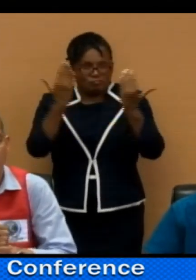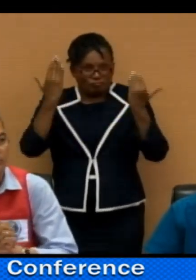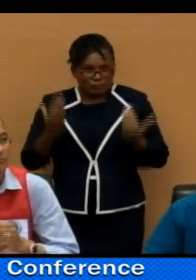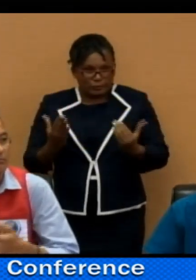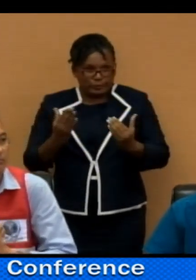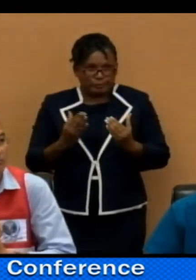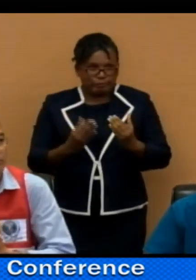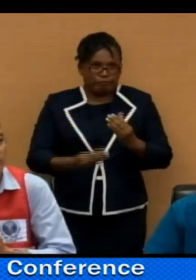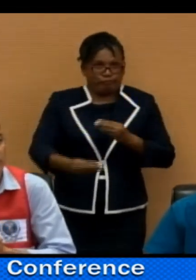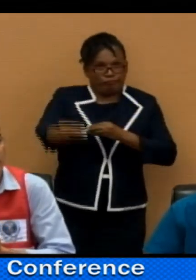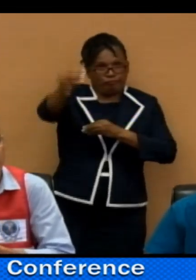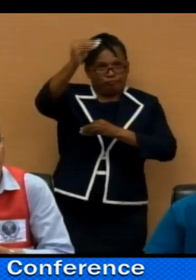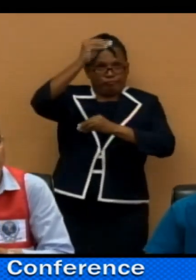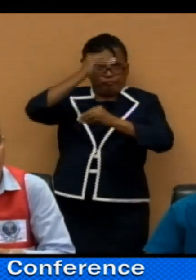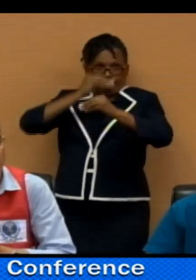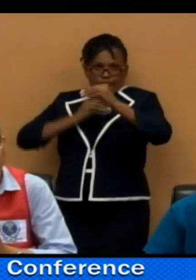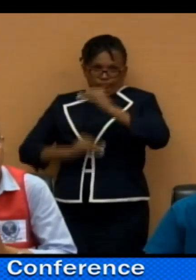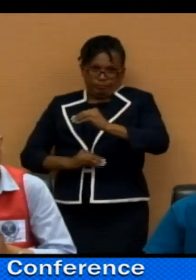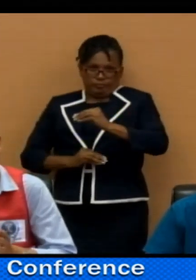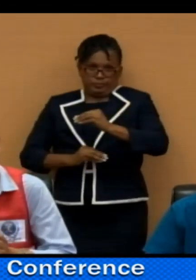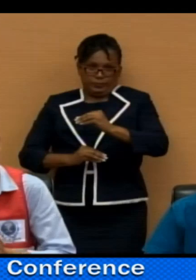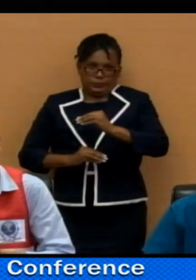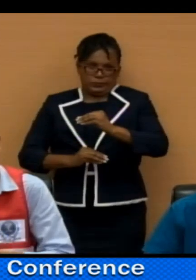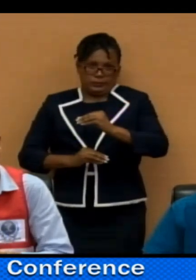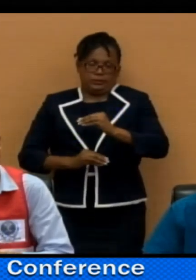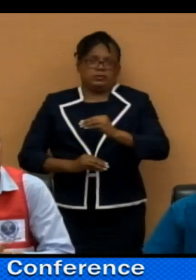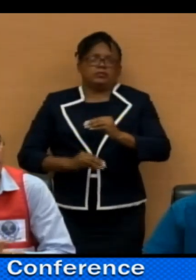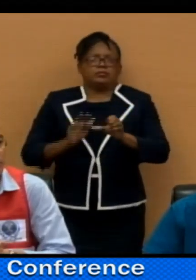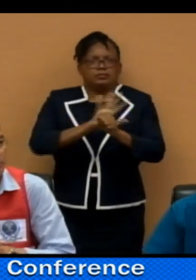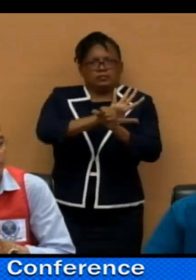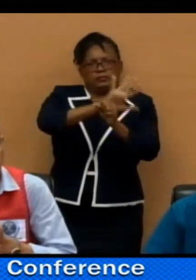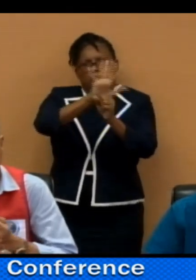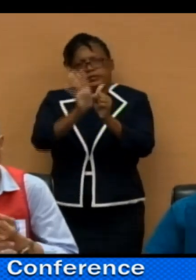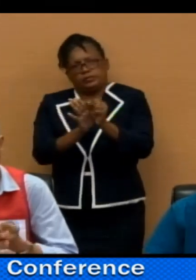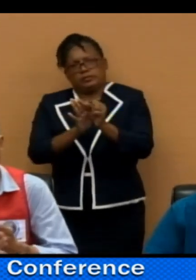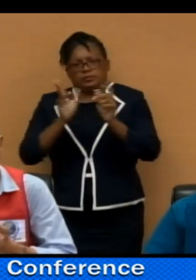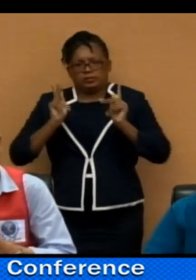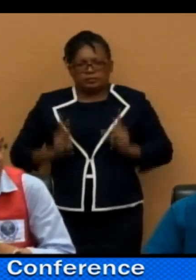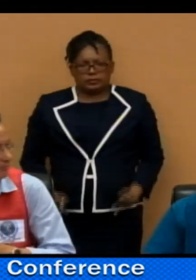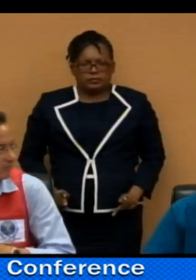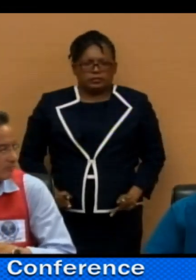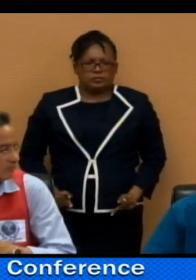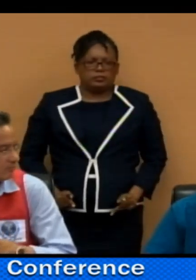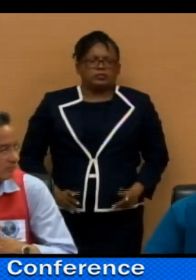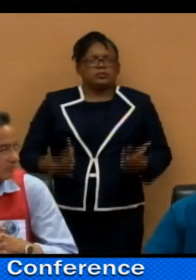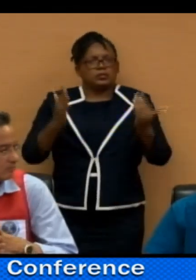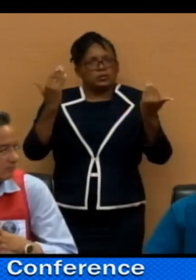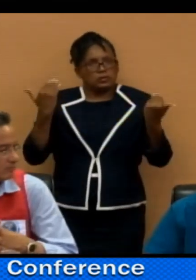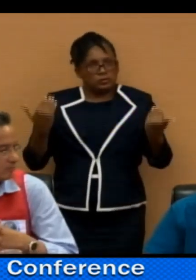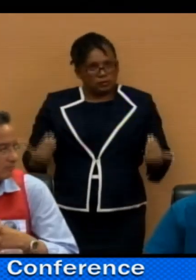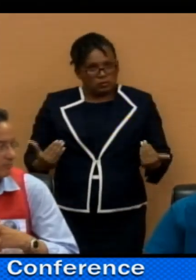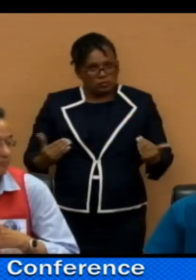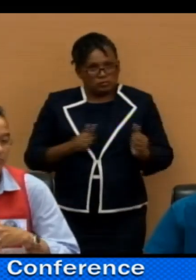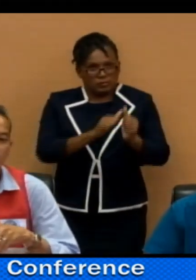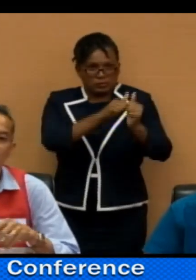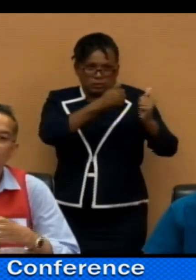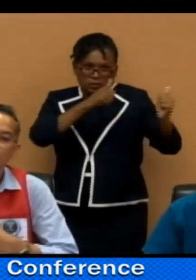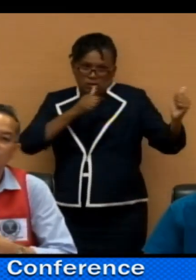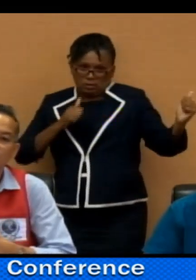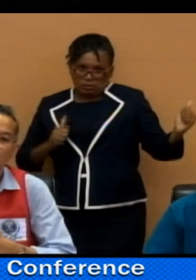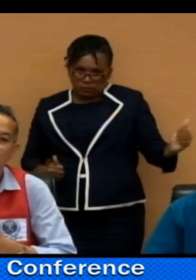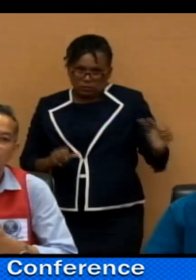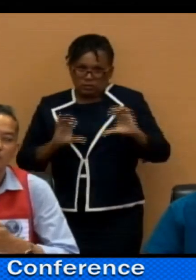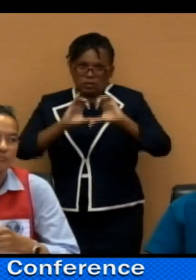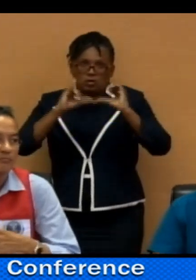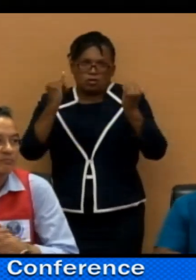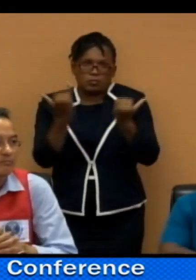case, and as such, we are in full gear for community transmission, or in other words, to avoid community